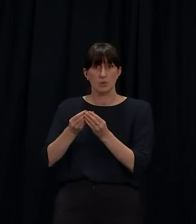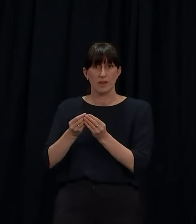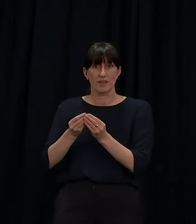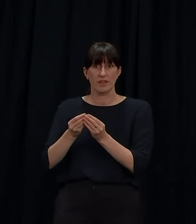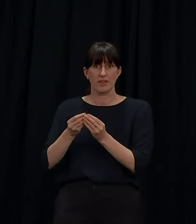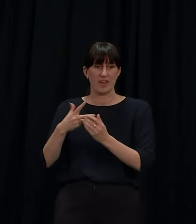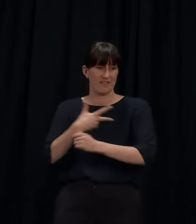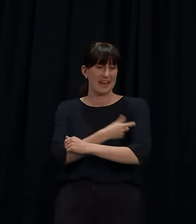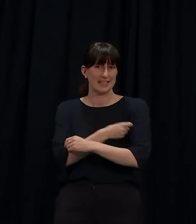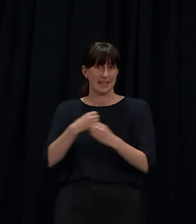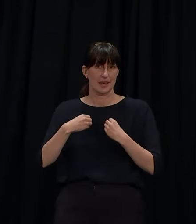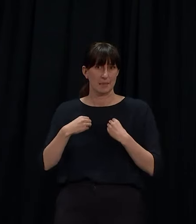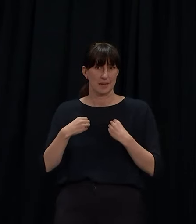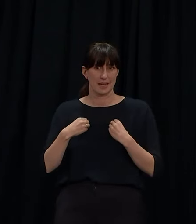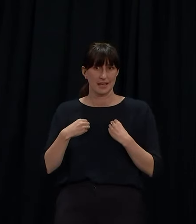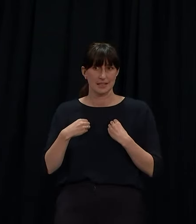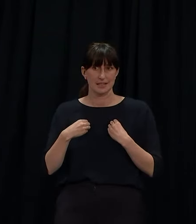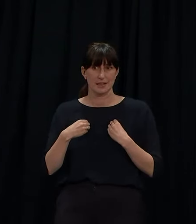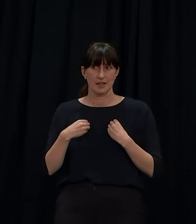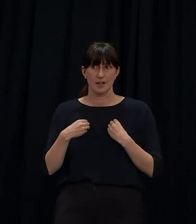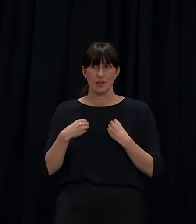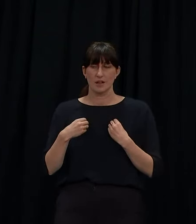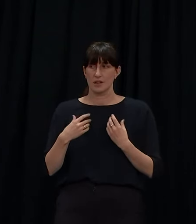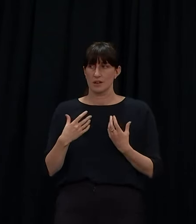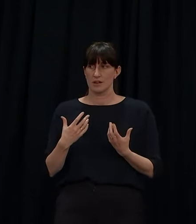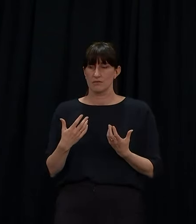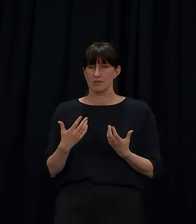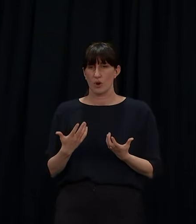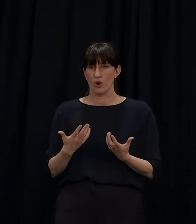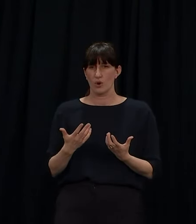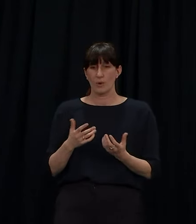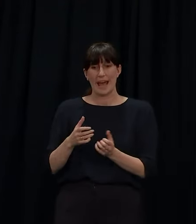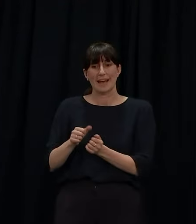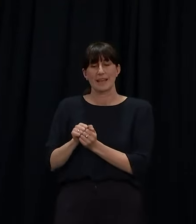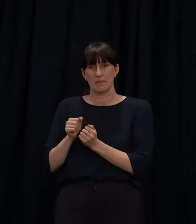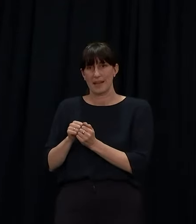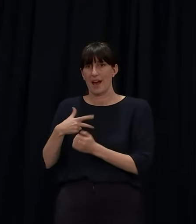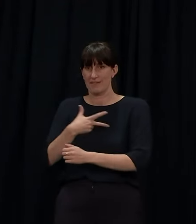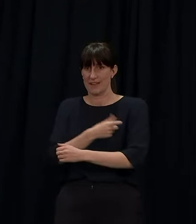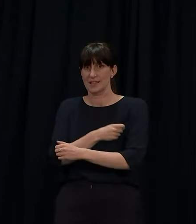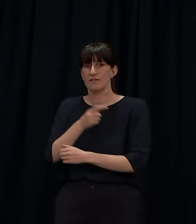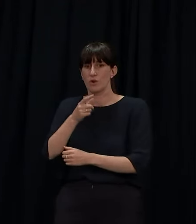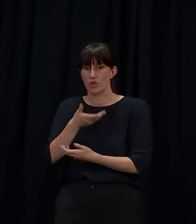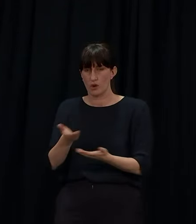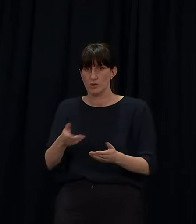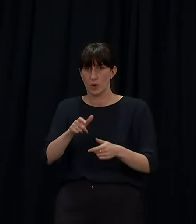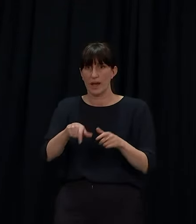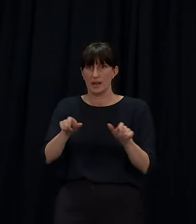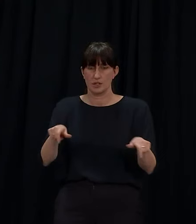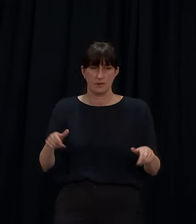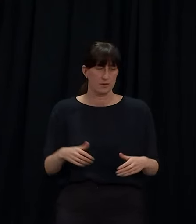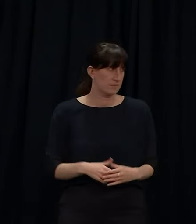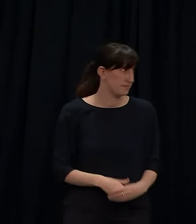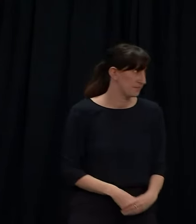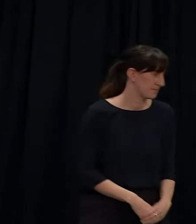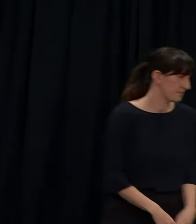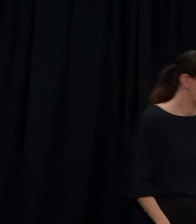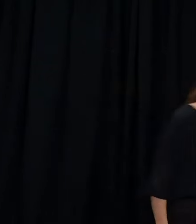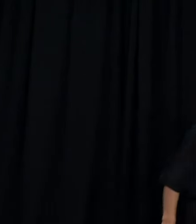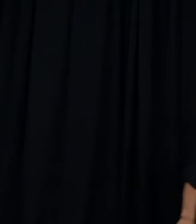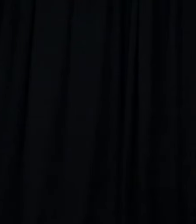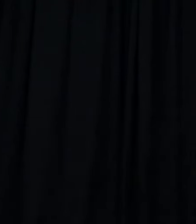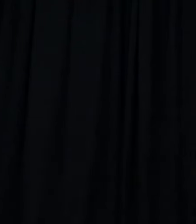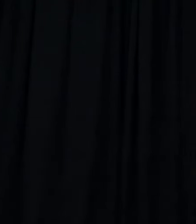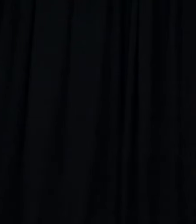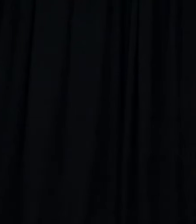need for vaccination programs for those who become eligible. So that's one of the reasons we keep those talks on. Once you settle on whether you want booster shots,